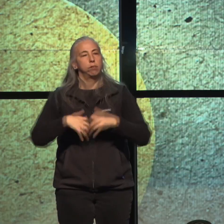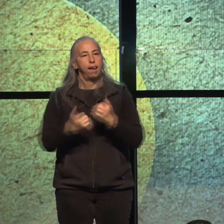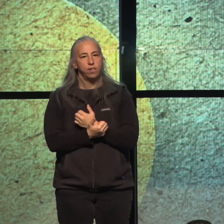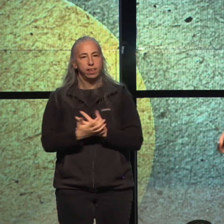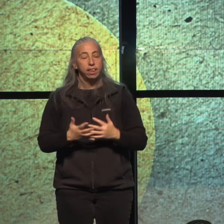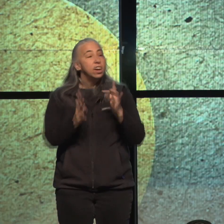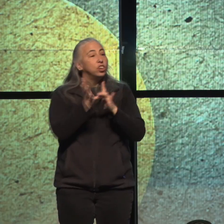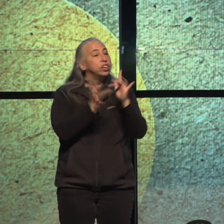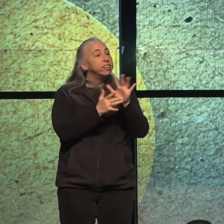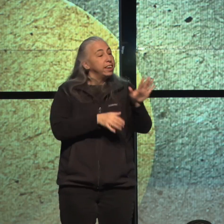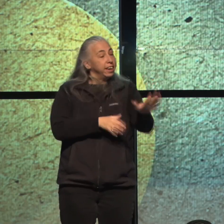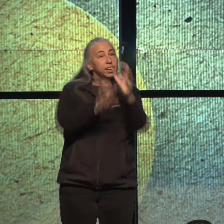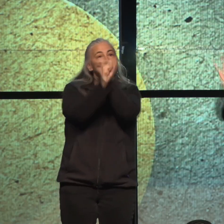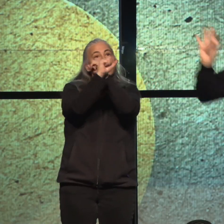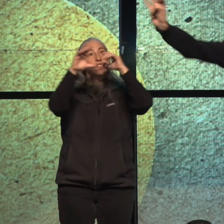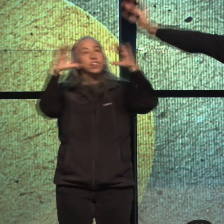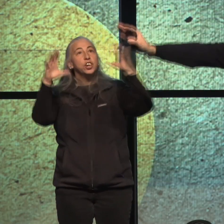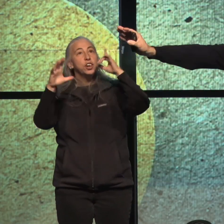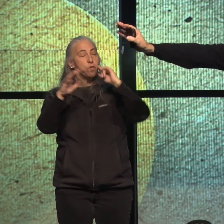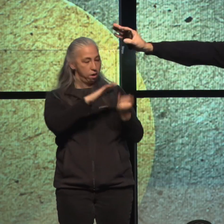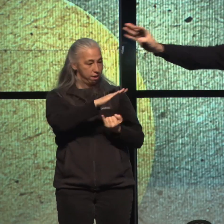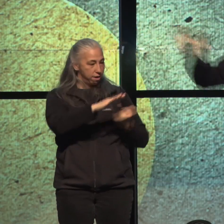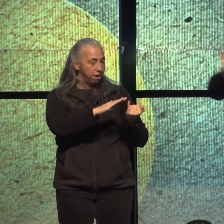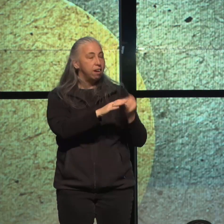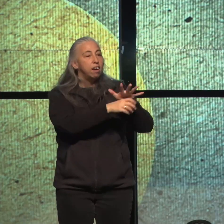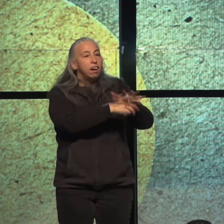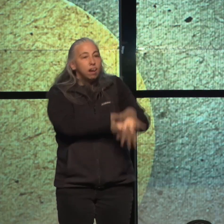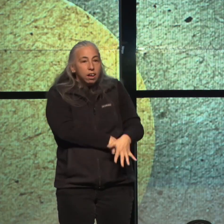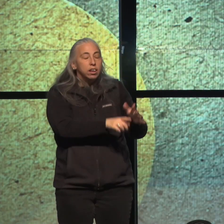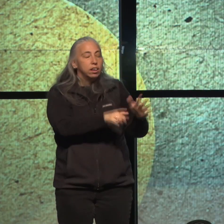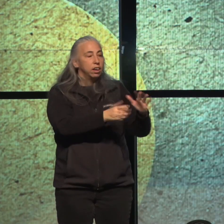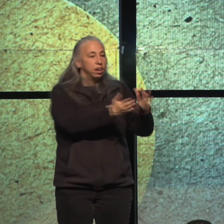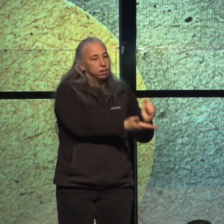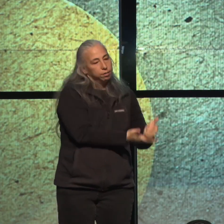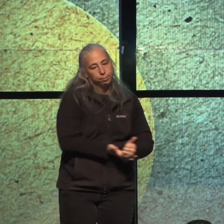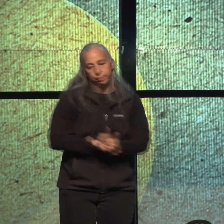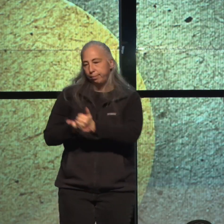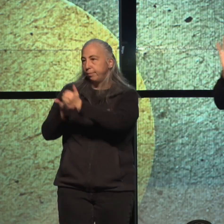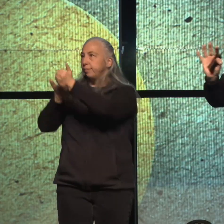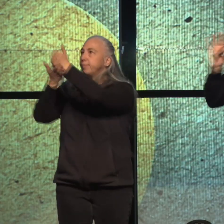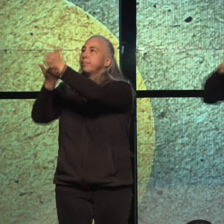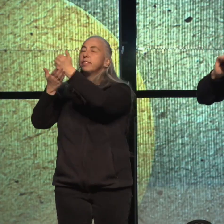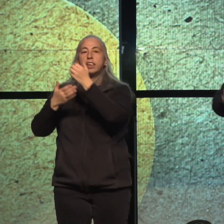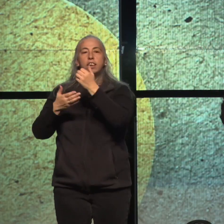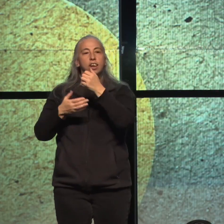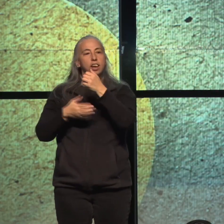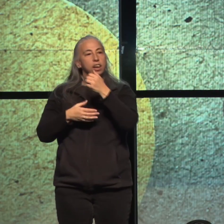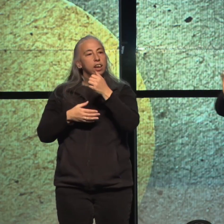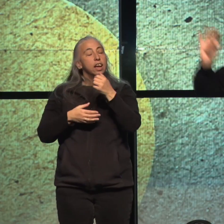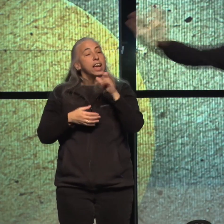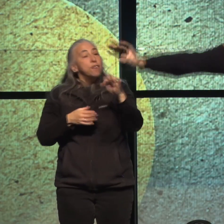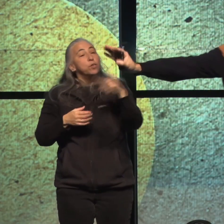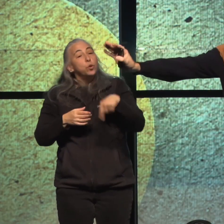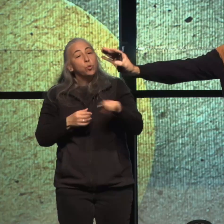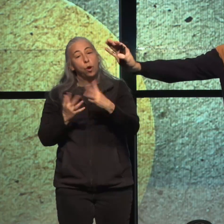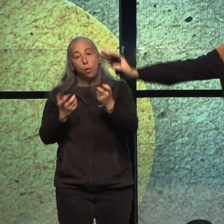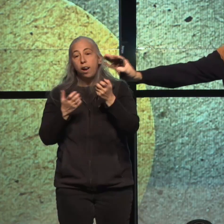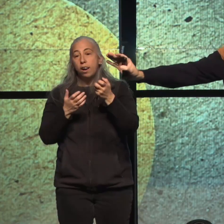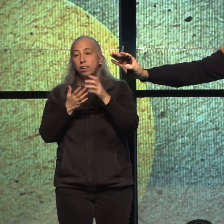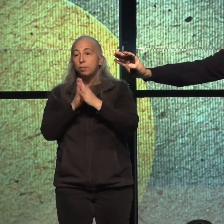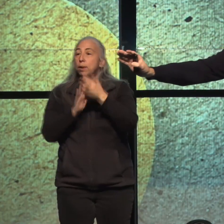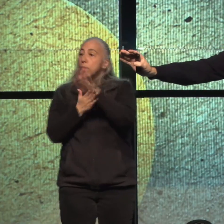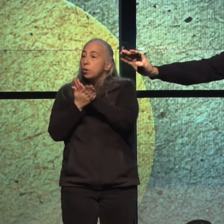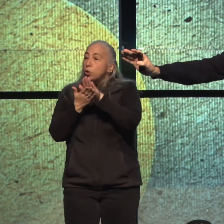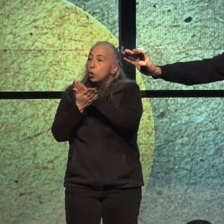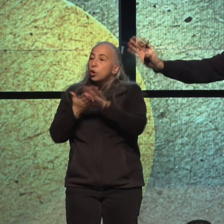power excluded, that power needed to be the other so that they could find their identity. See, if you're going to be pure, you have to have an